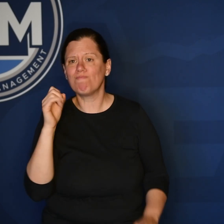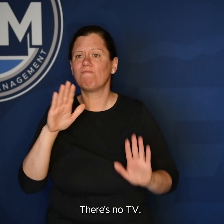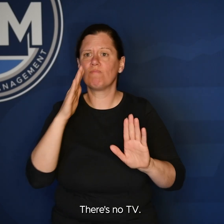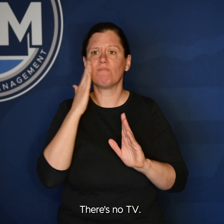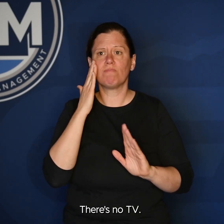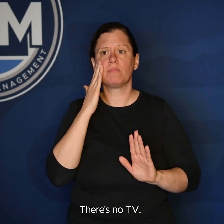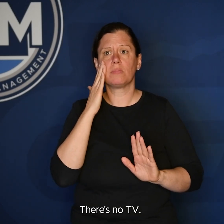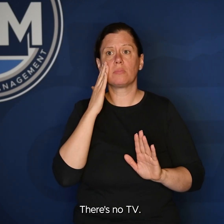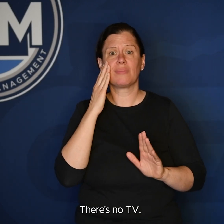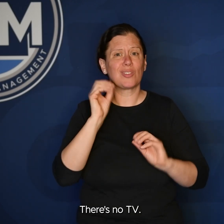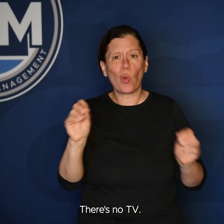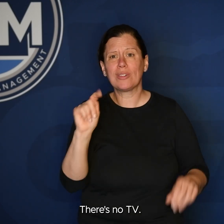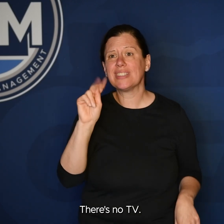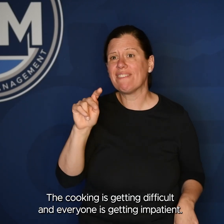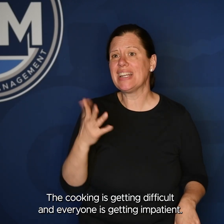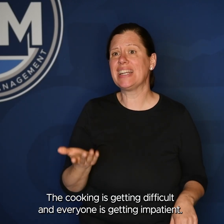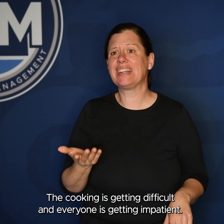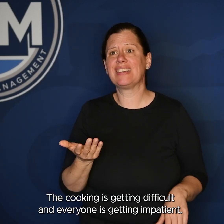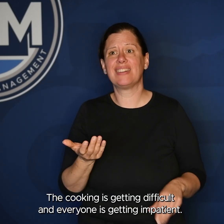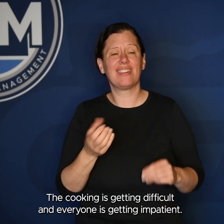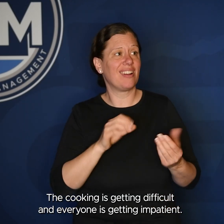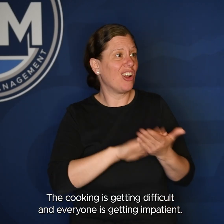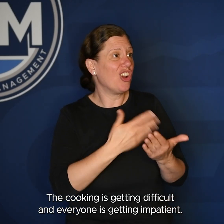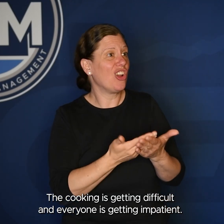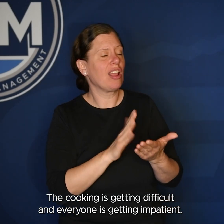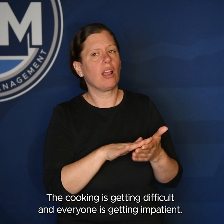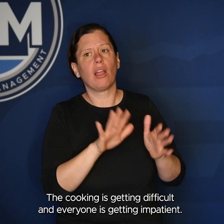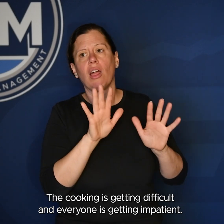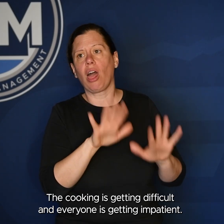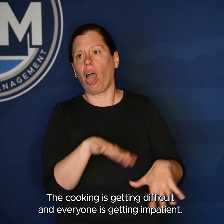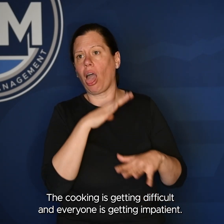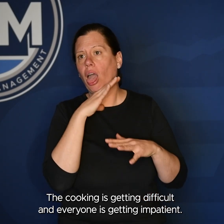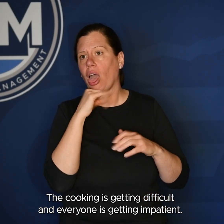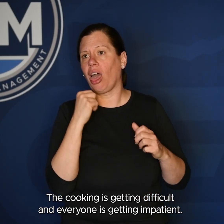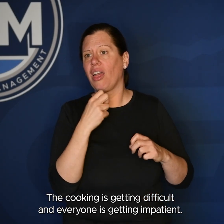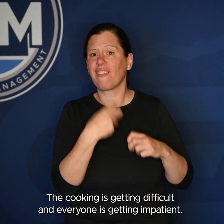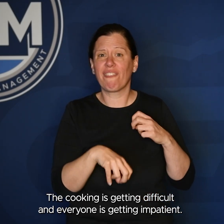There's no TV, the cooking is getting difficult, and everyone is getting impatient.